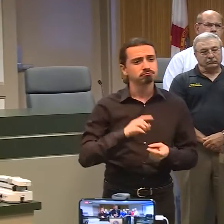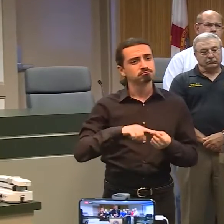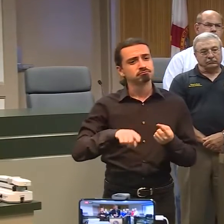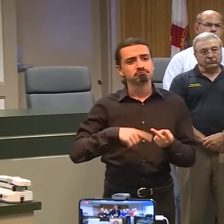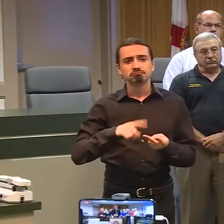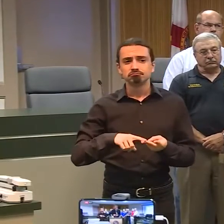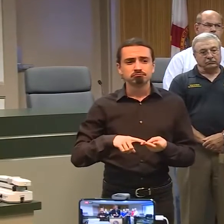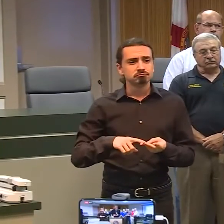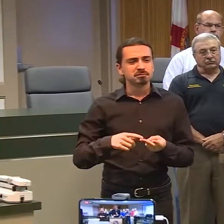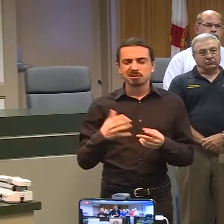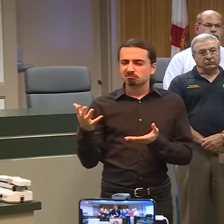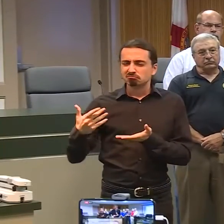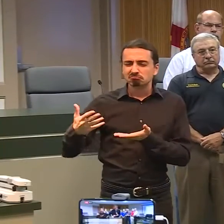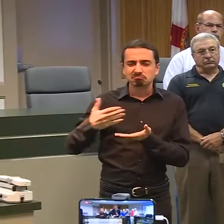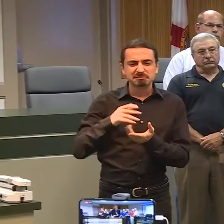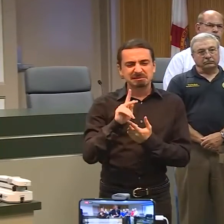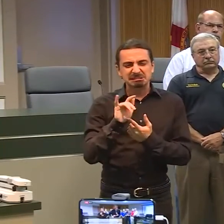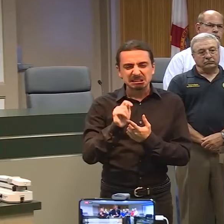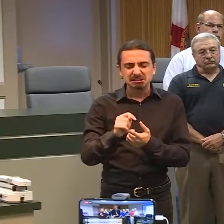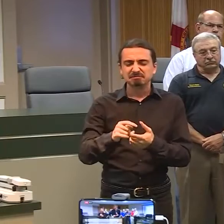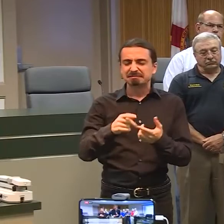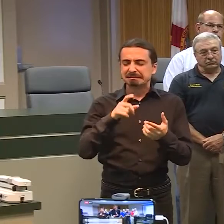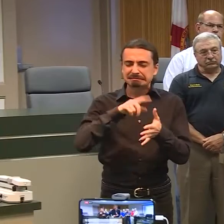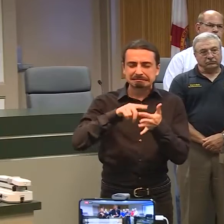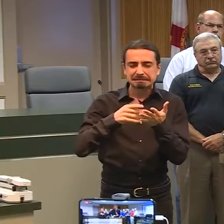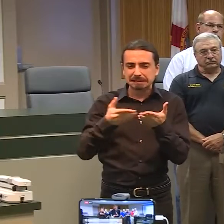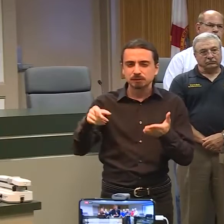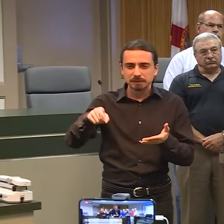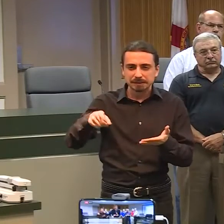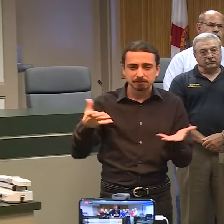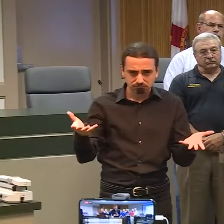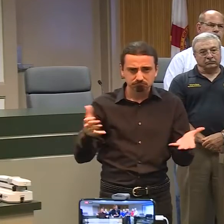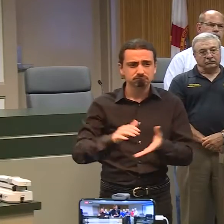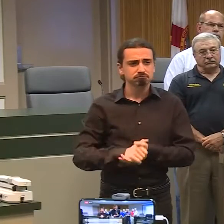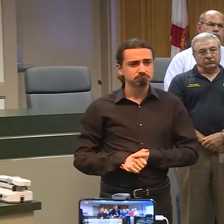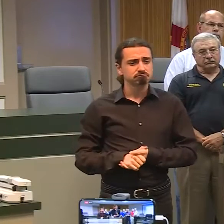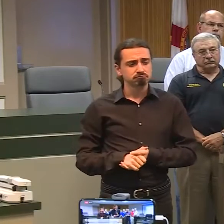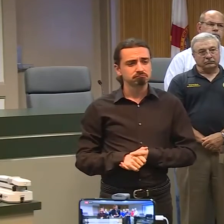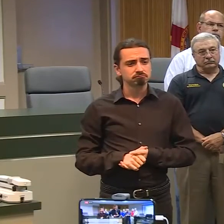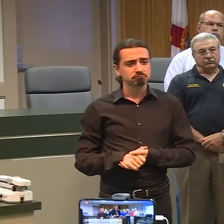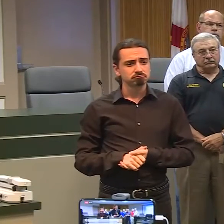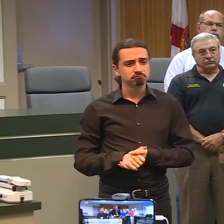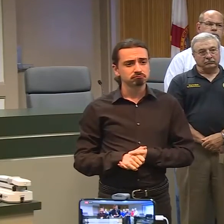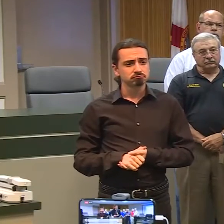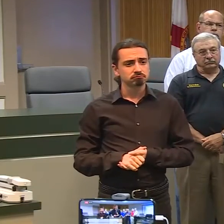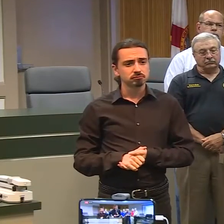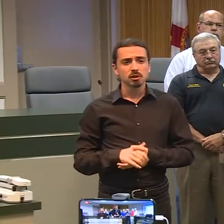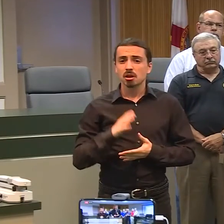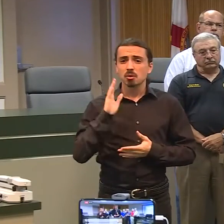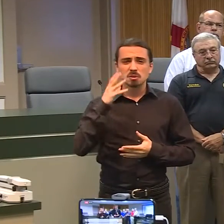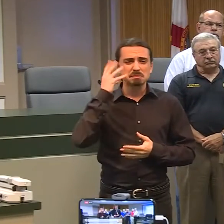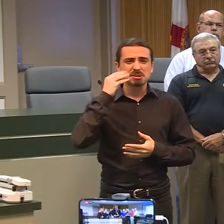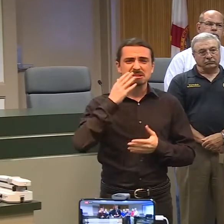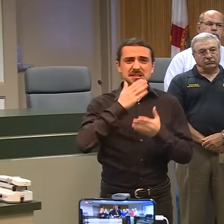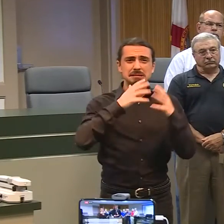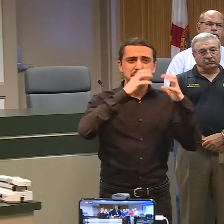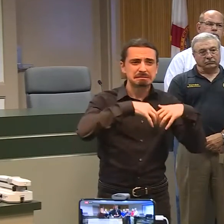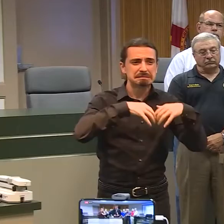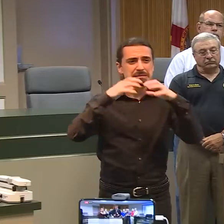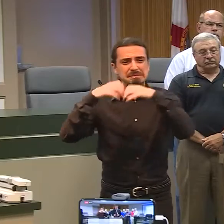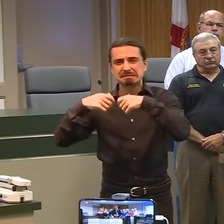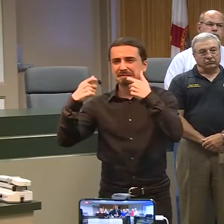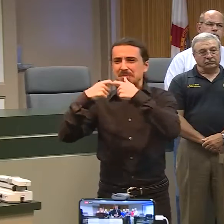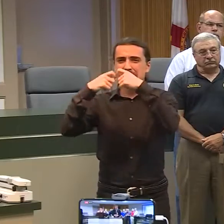This is going to be, we're going to be potentially extended power outages and a lot of tree canopy that's going to be brought down because of